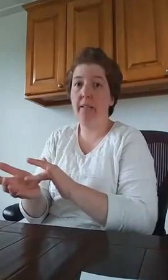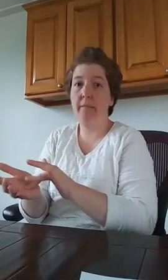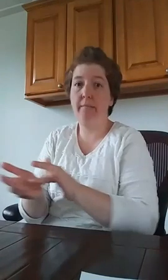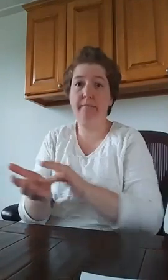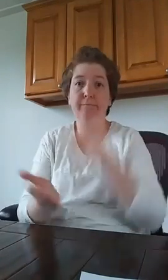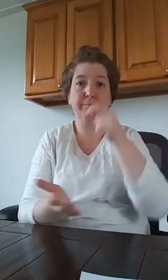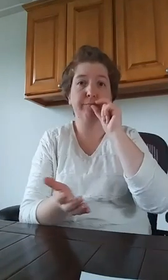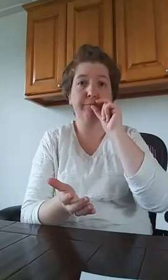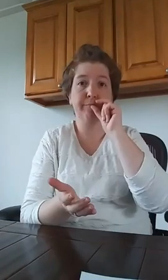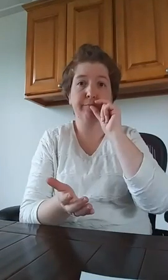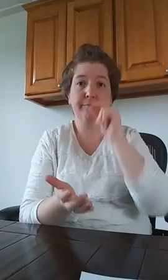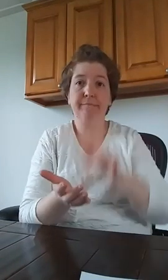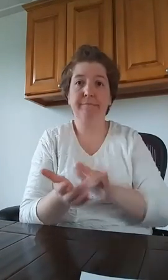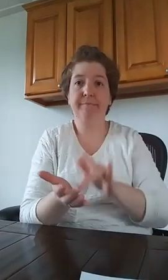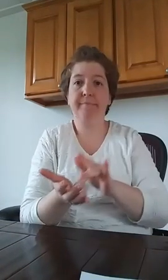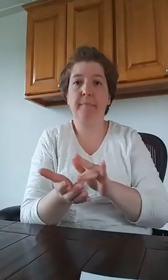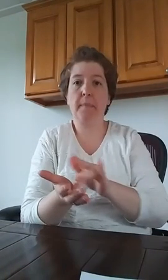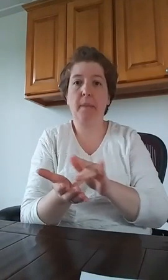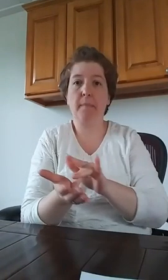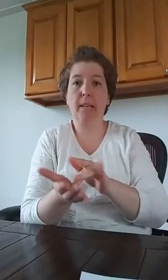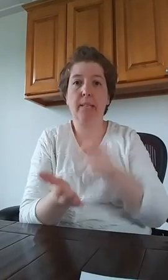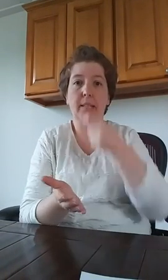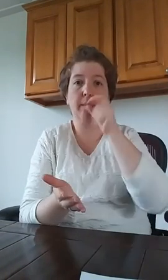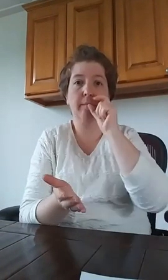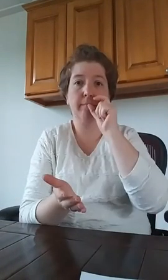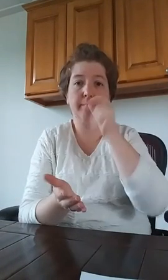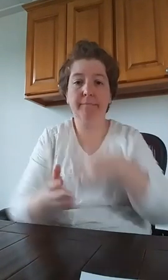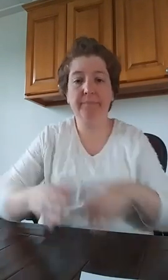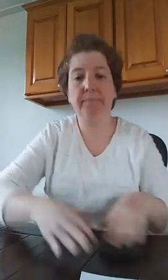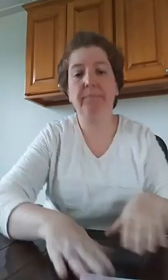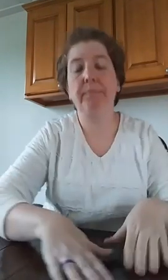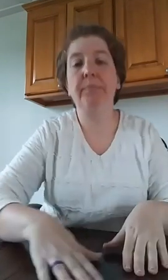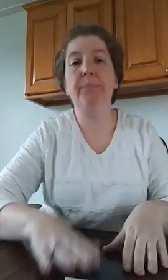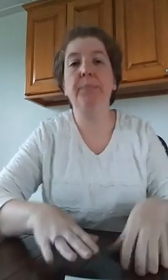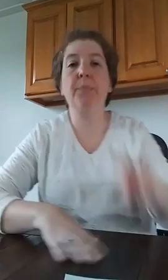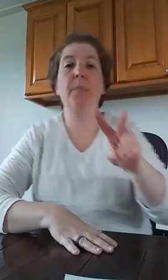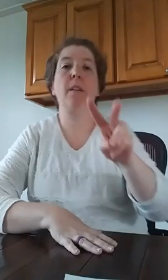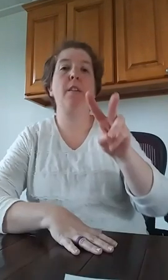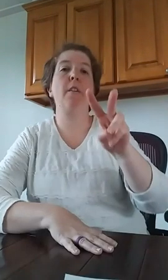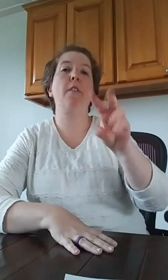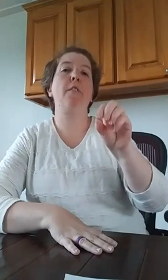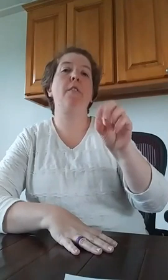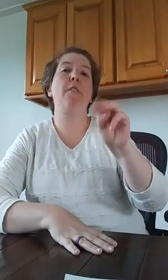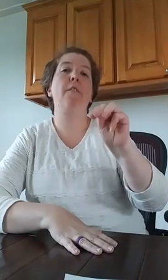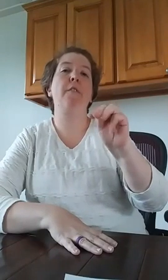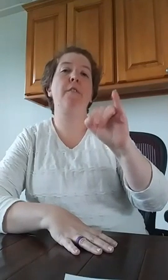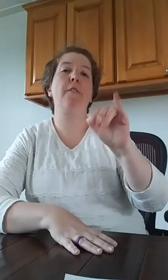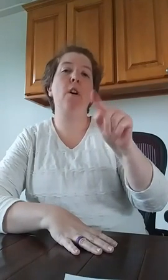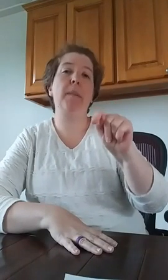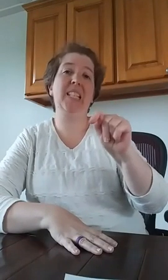medicine vomit